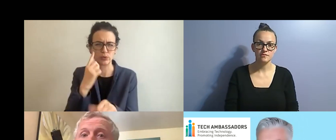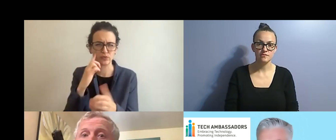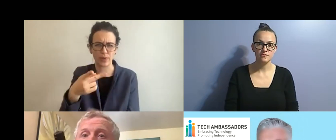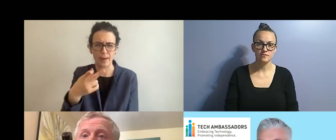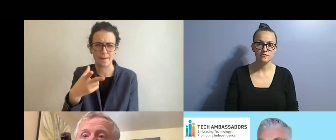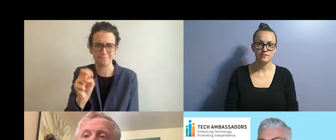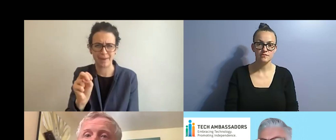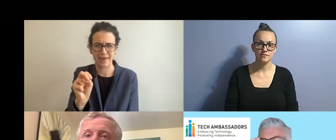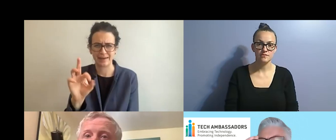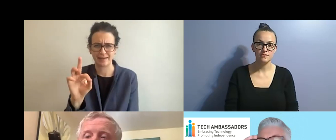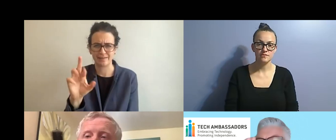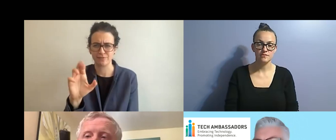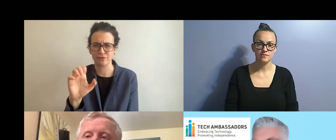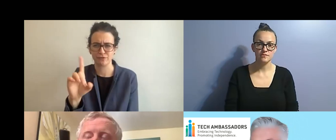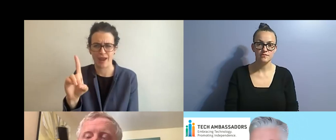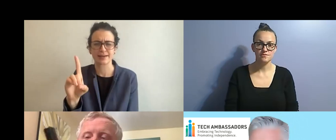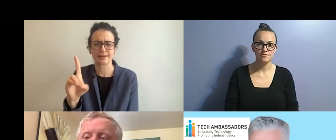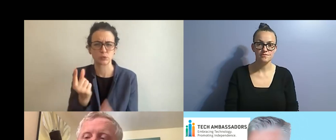pen friend,